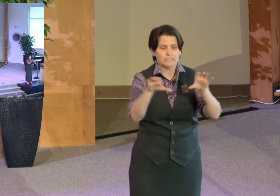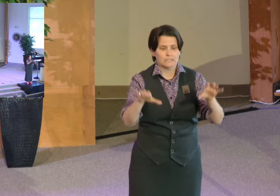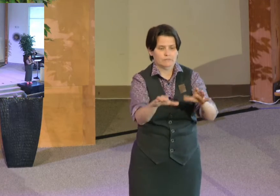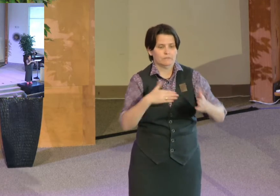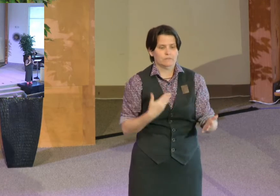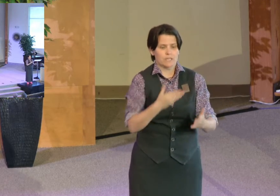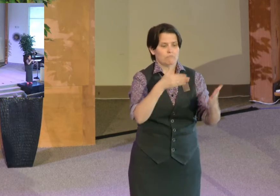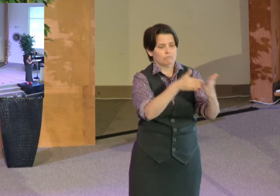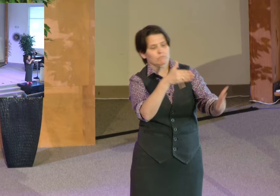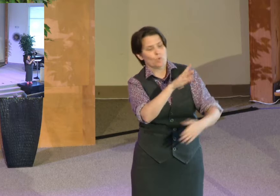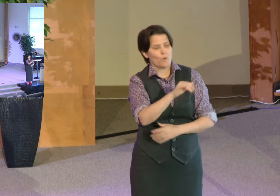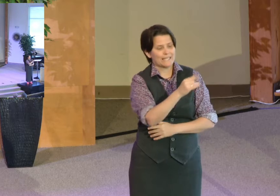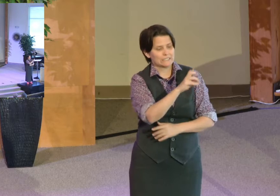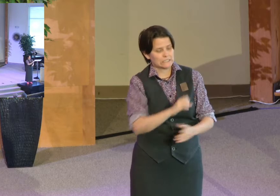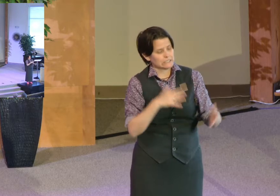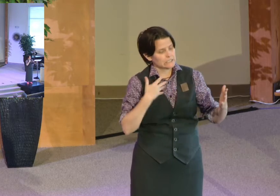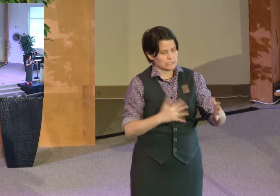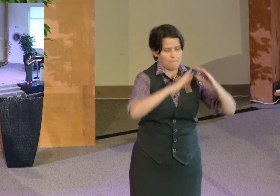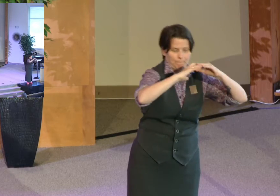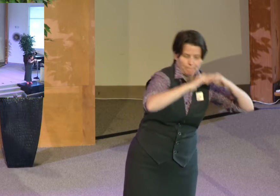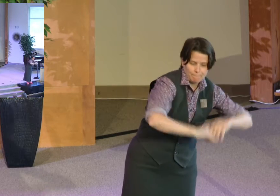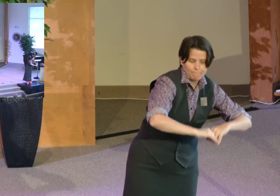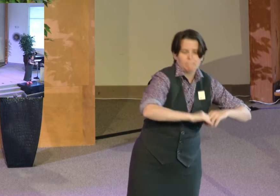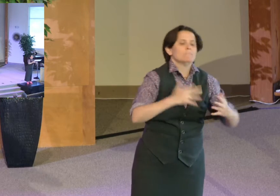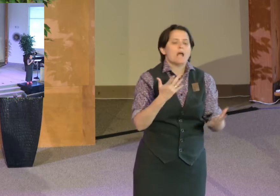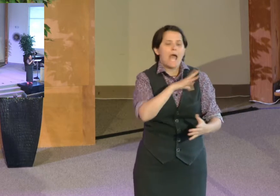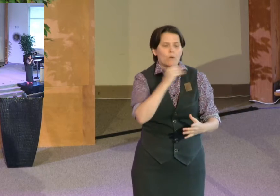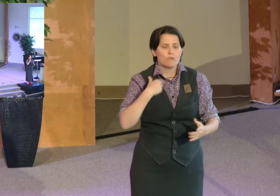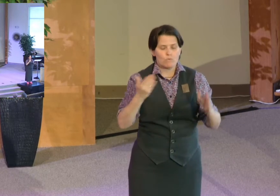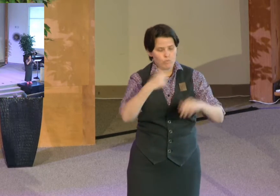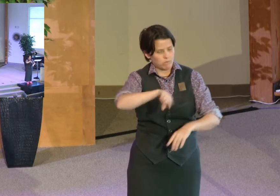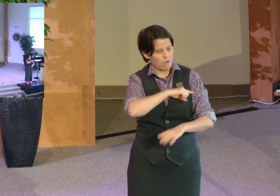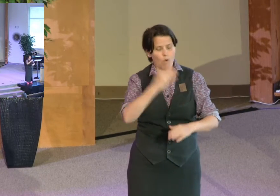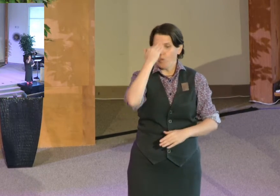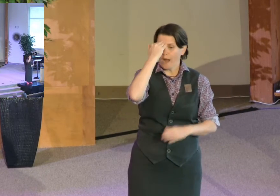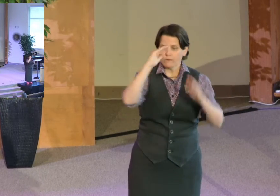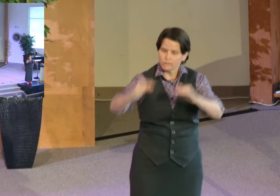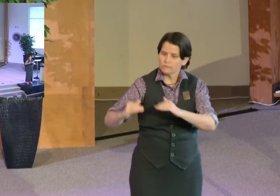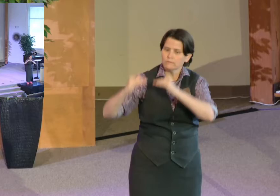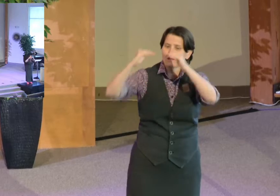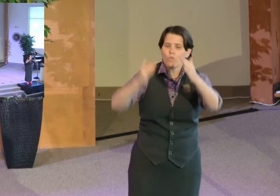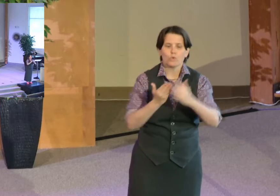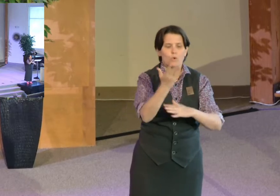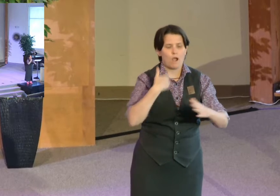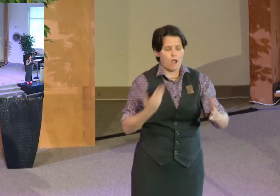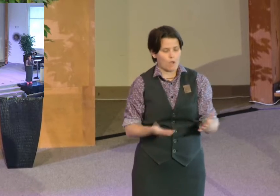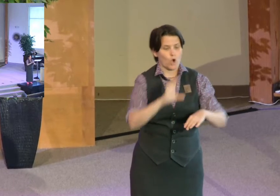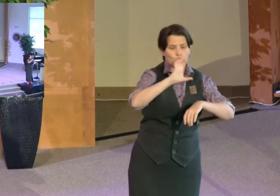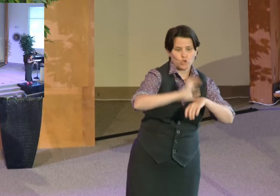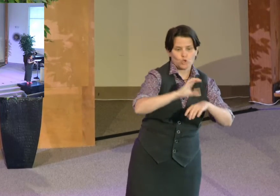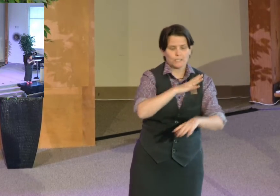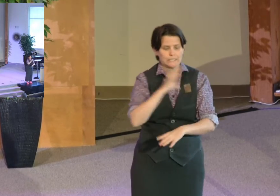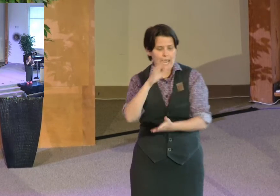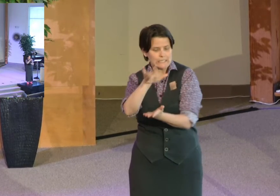awareness throughout our membership, churches, and centers. They go on to say, Unity Worldwide Ministry Board of Trustees acknowledges